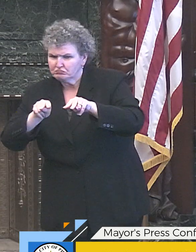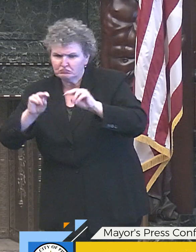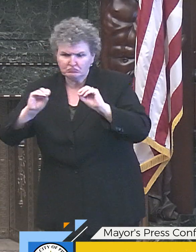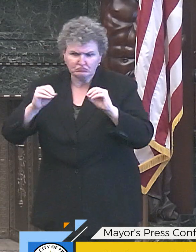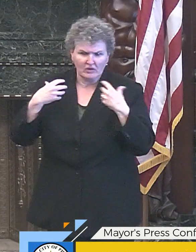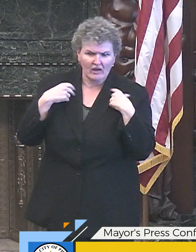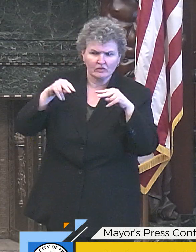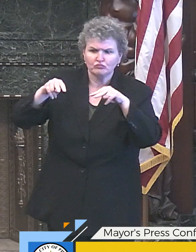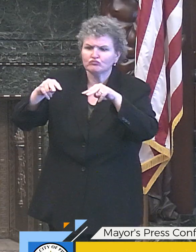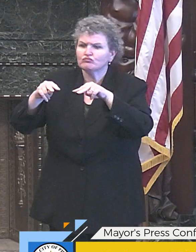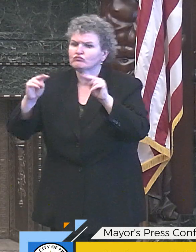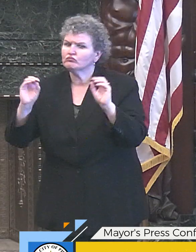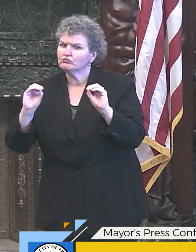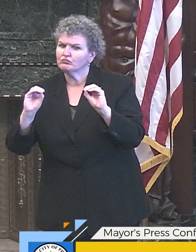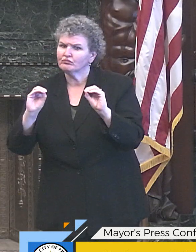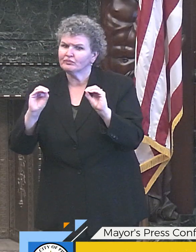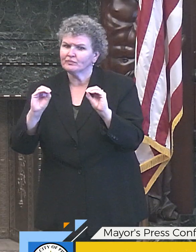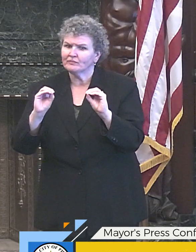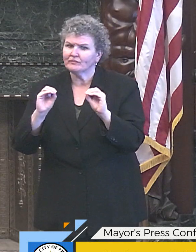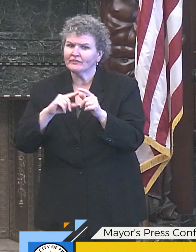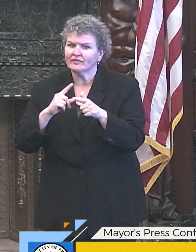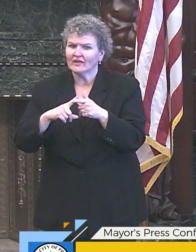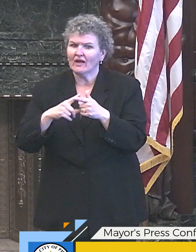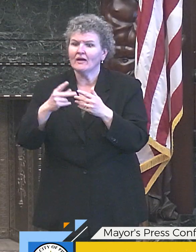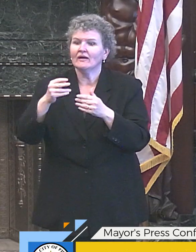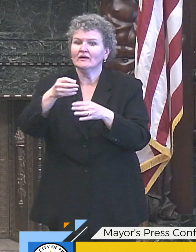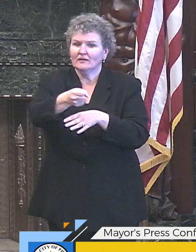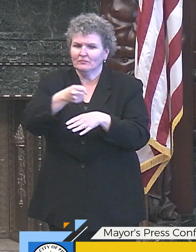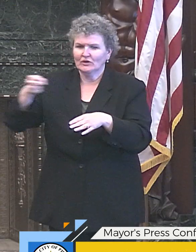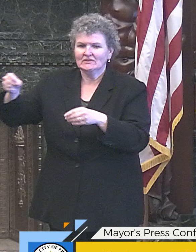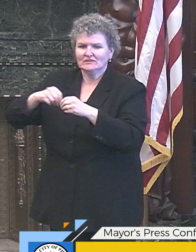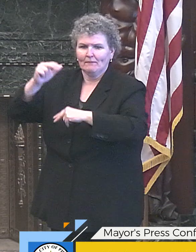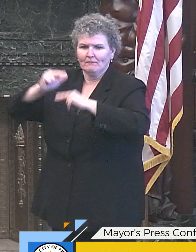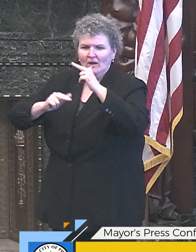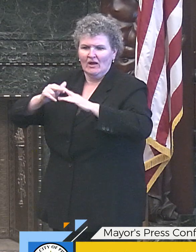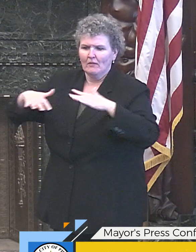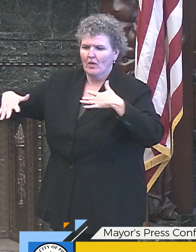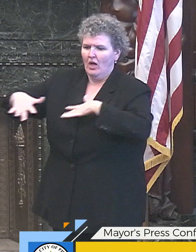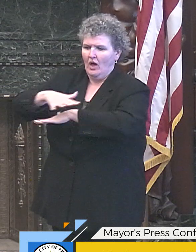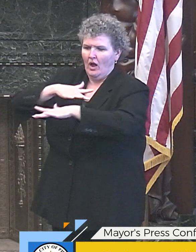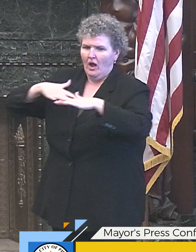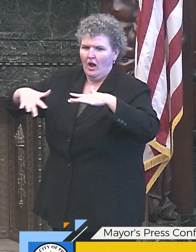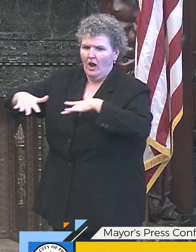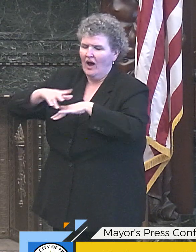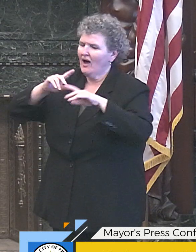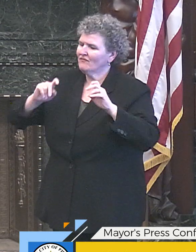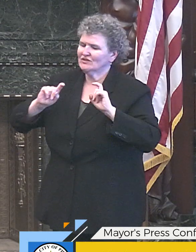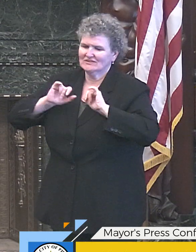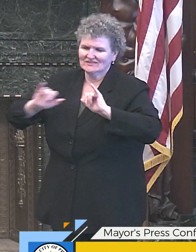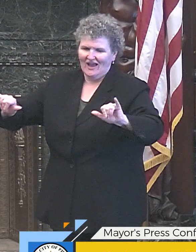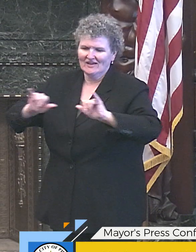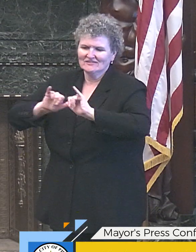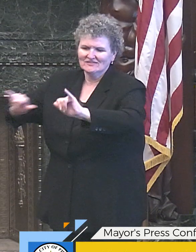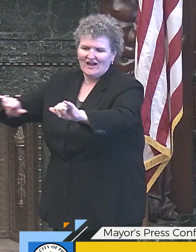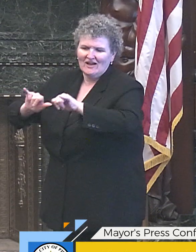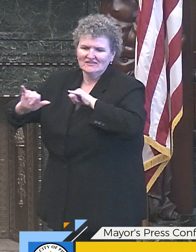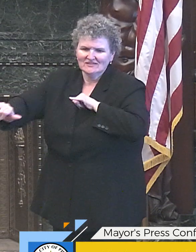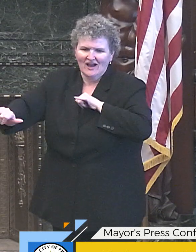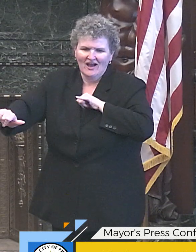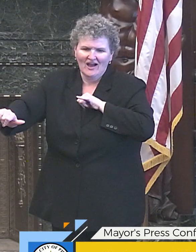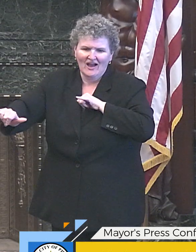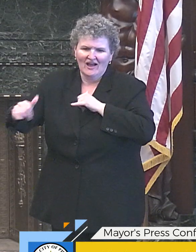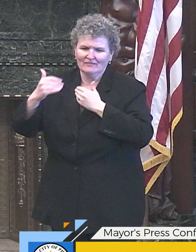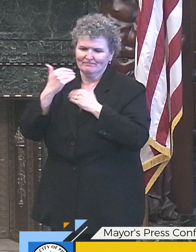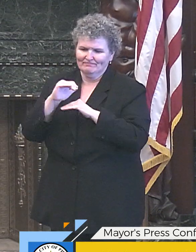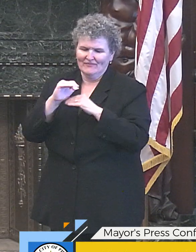also limited movement throughout the facility, allowing people an hour a day outside and limited